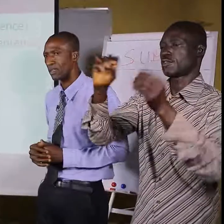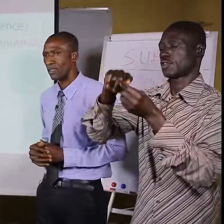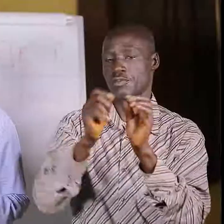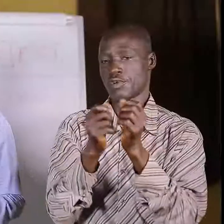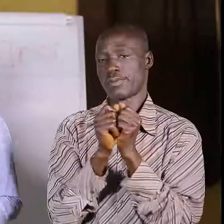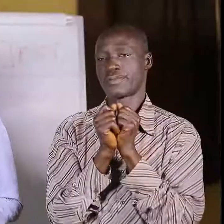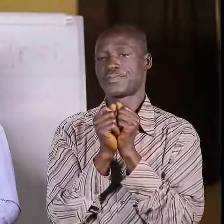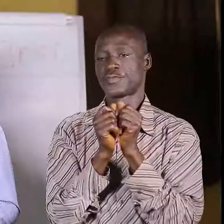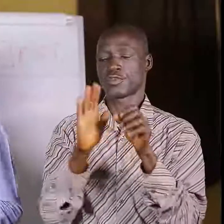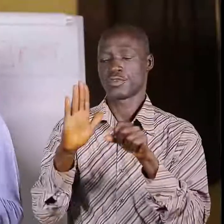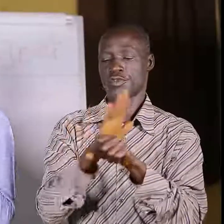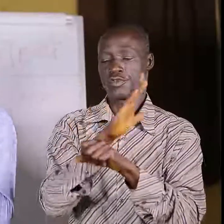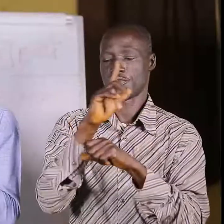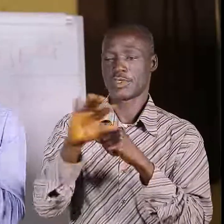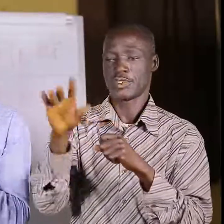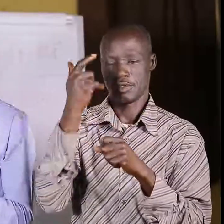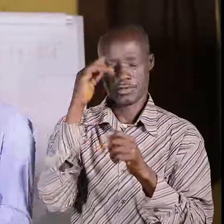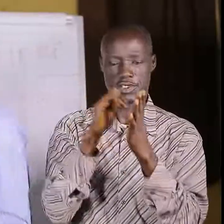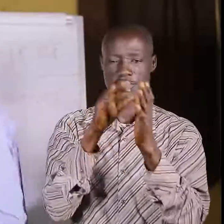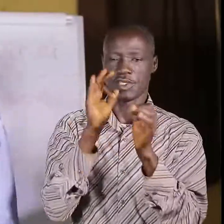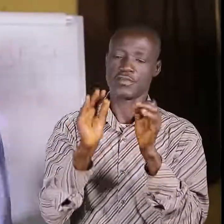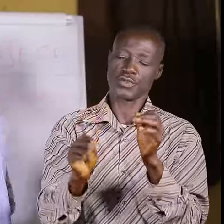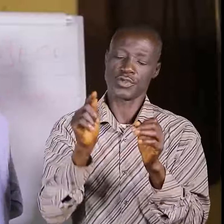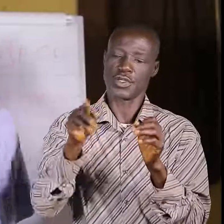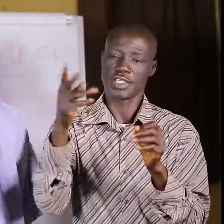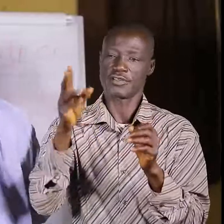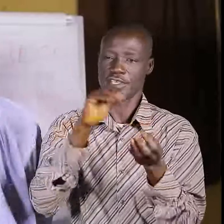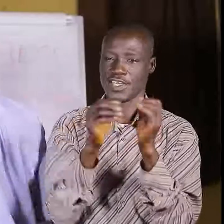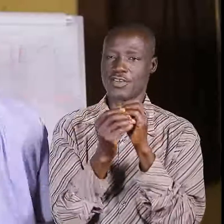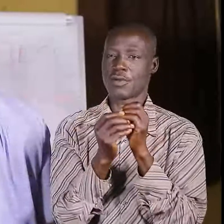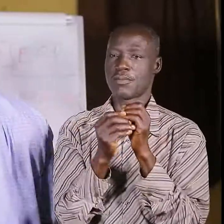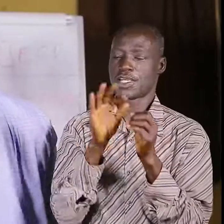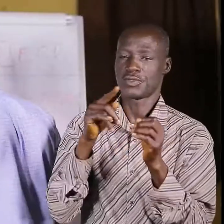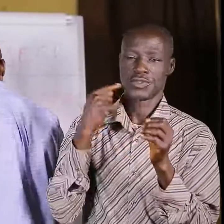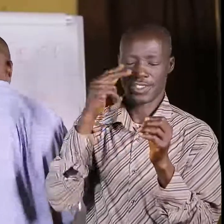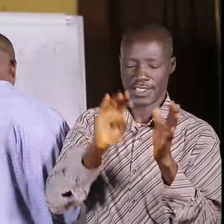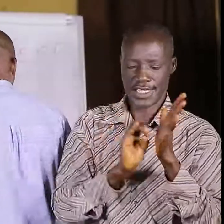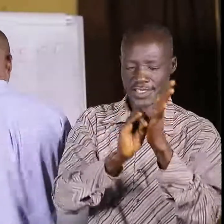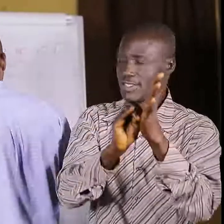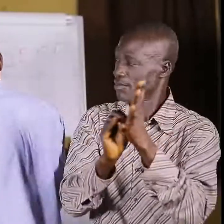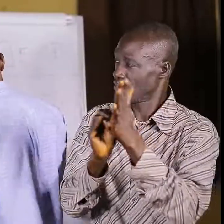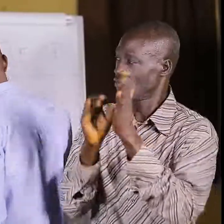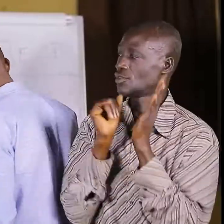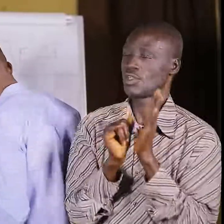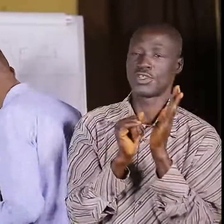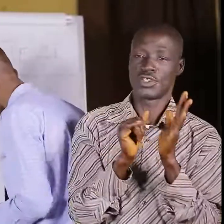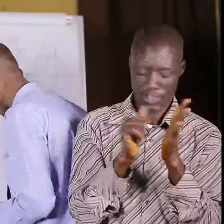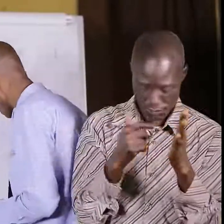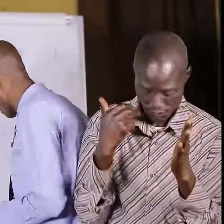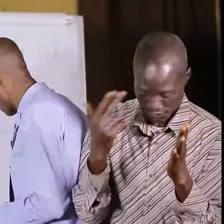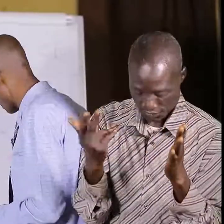problem fully, for instance, you are given a number. Let me do a small illustration here for proper understanding.